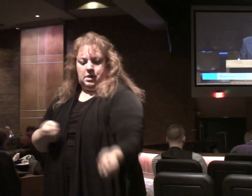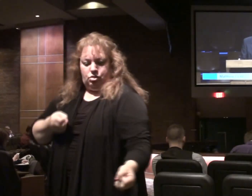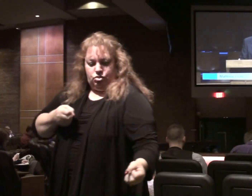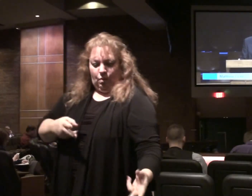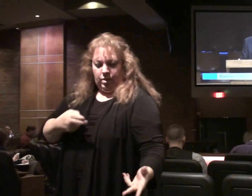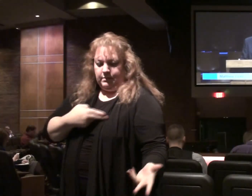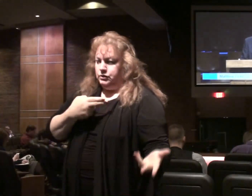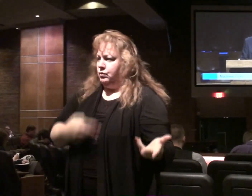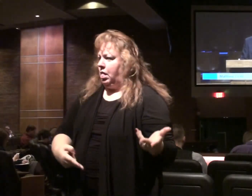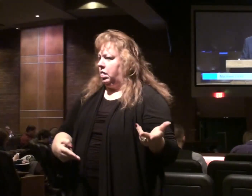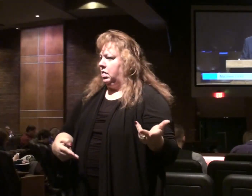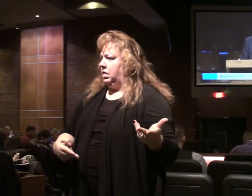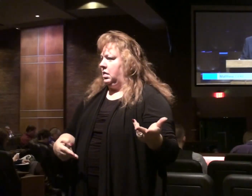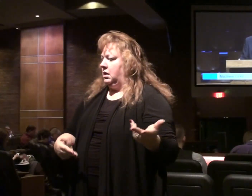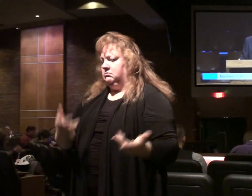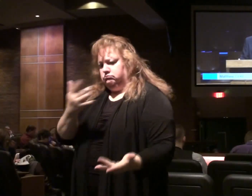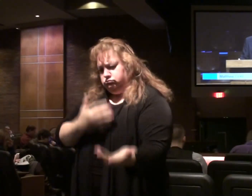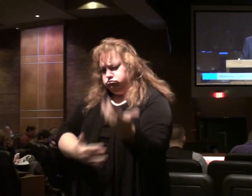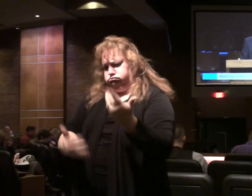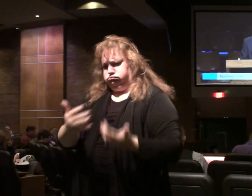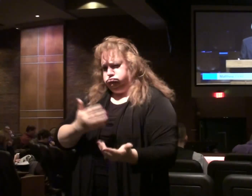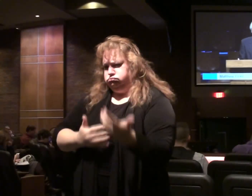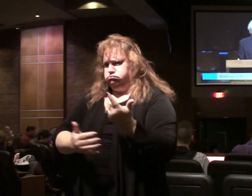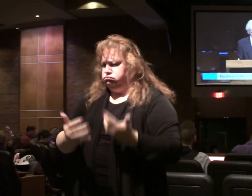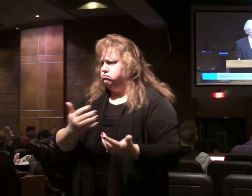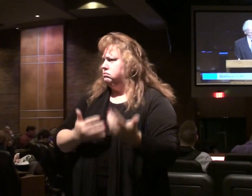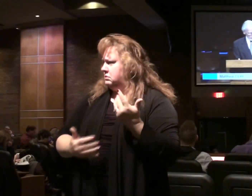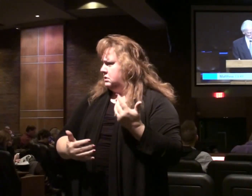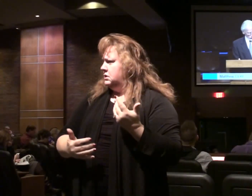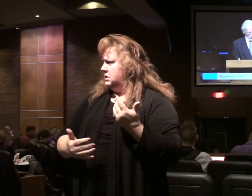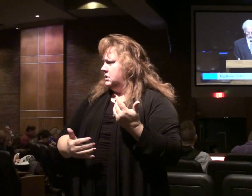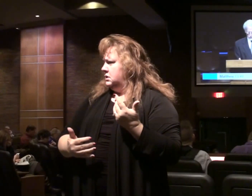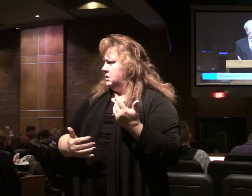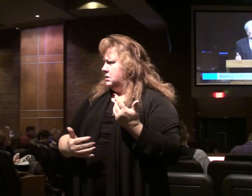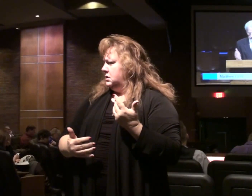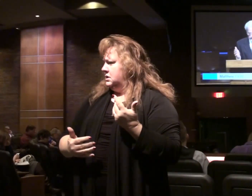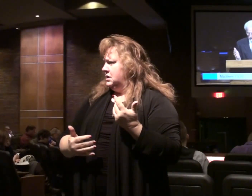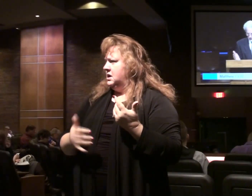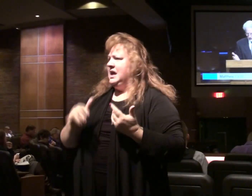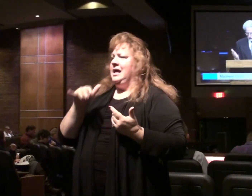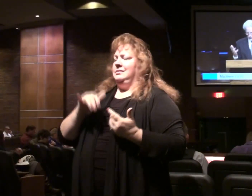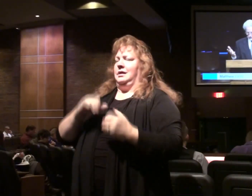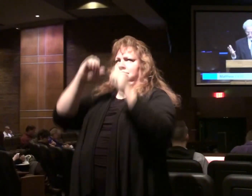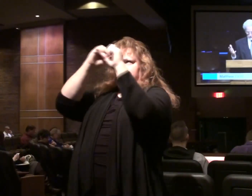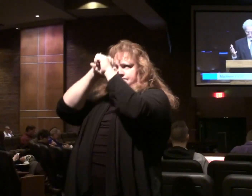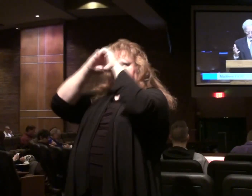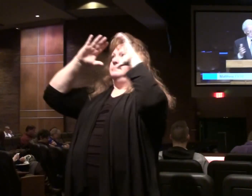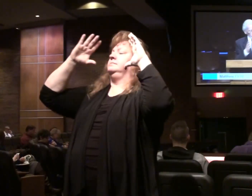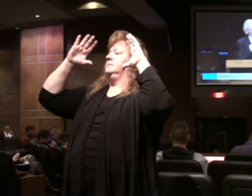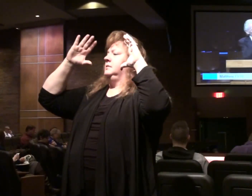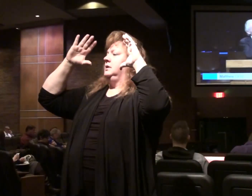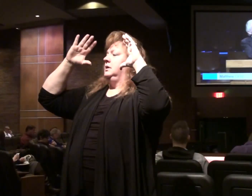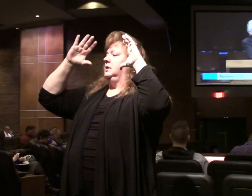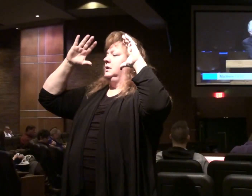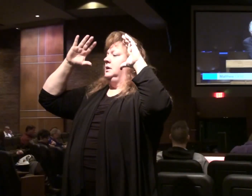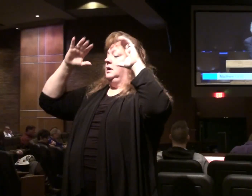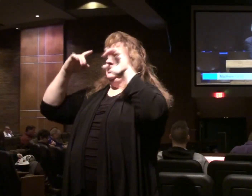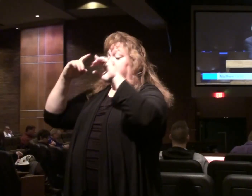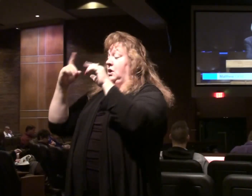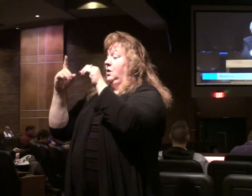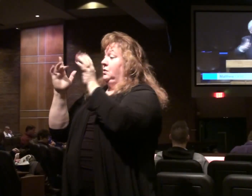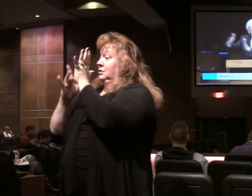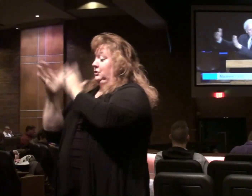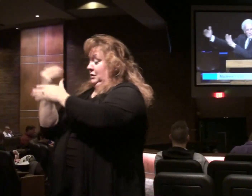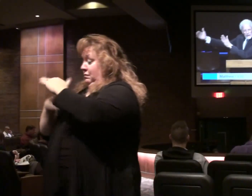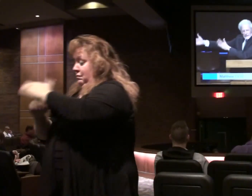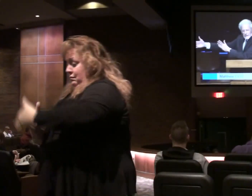the furnace of fire, and so on. So that's the picture. We're going from the first coming